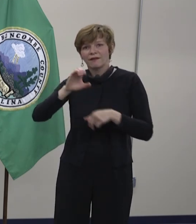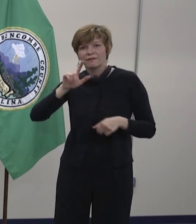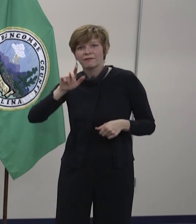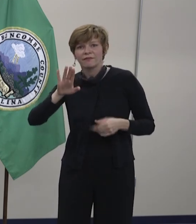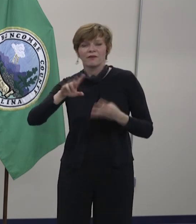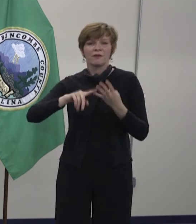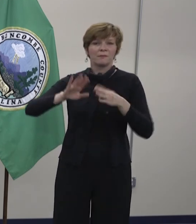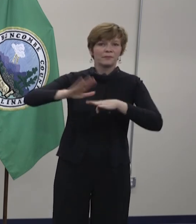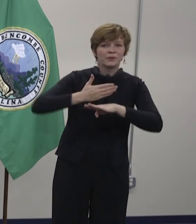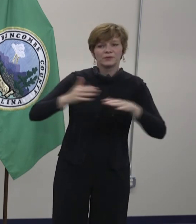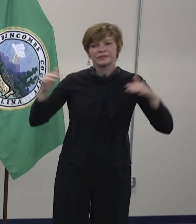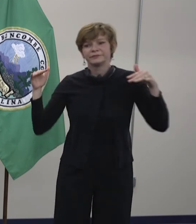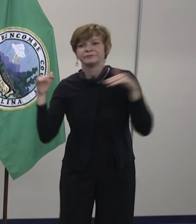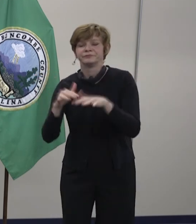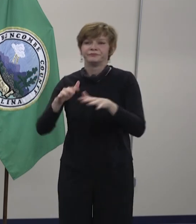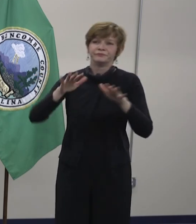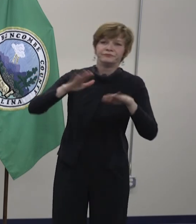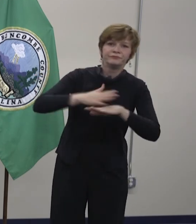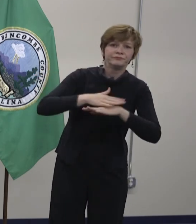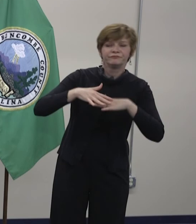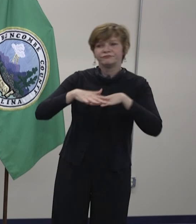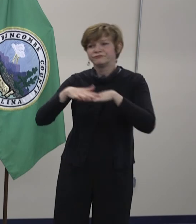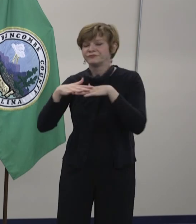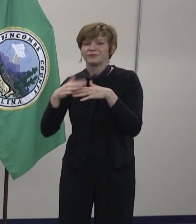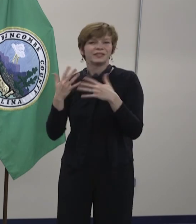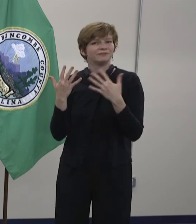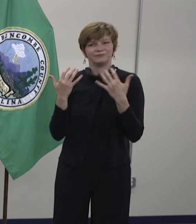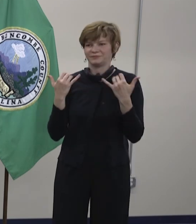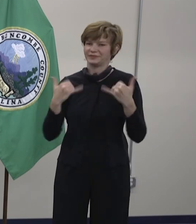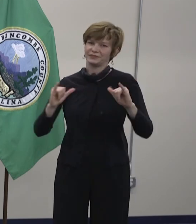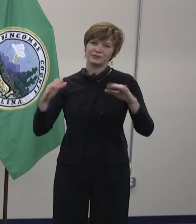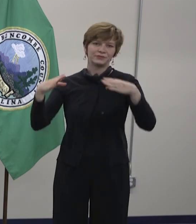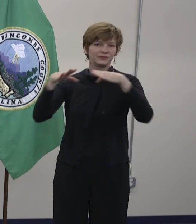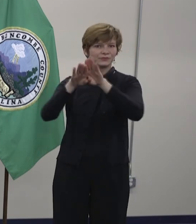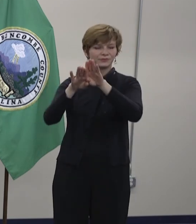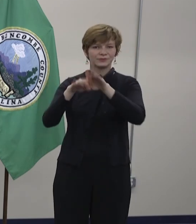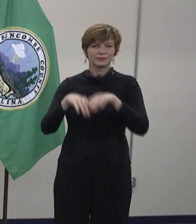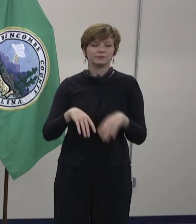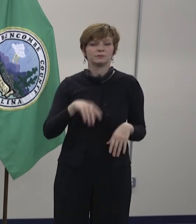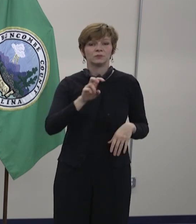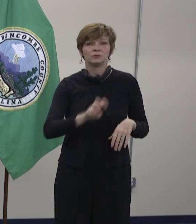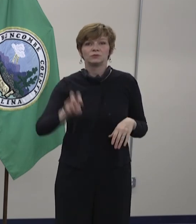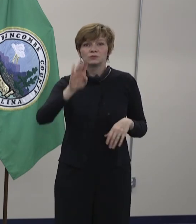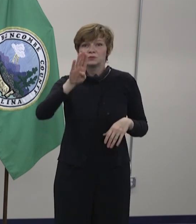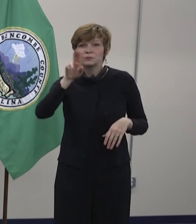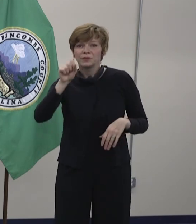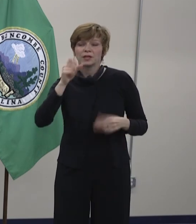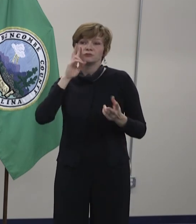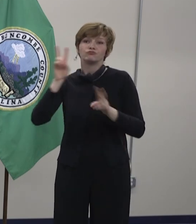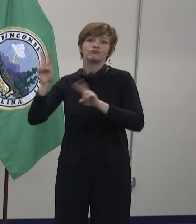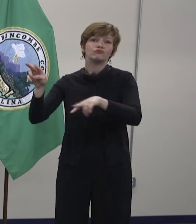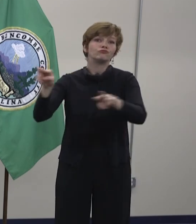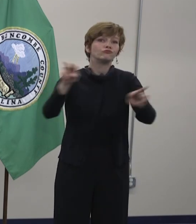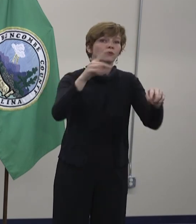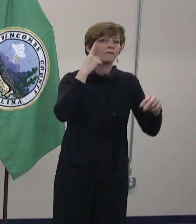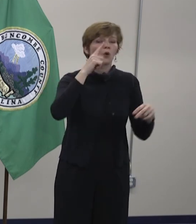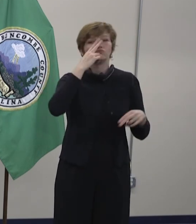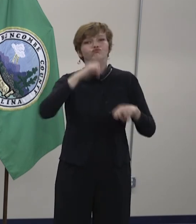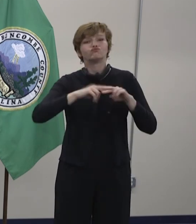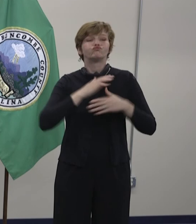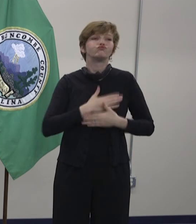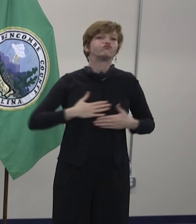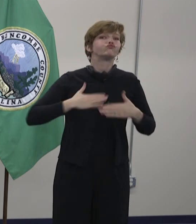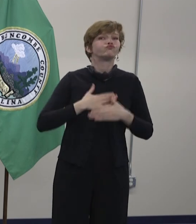In addition, tour buses and other sightseeing transportation conducted for the purpose of amusement are also